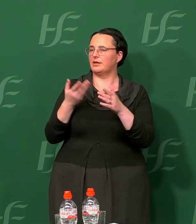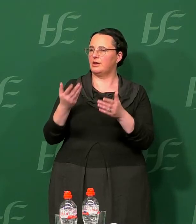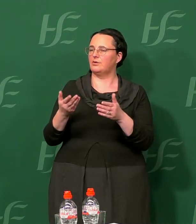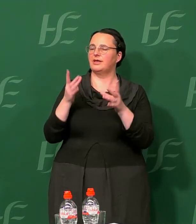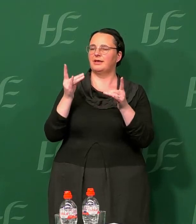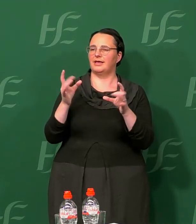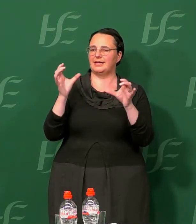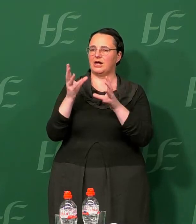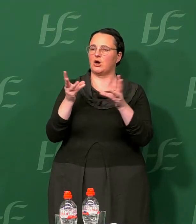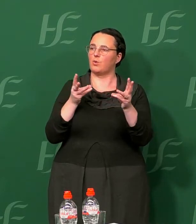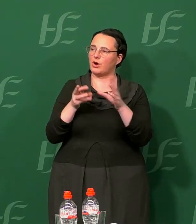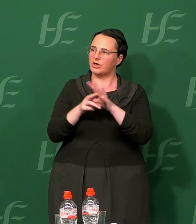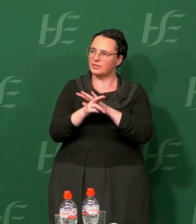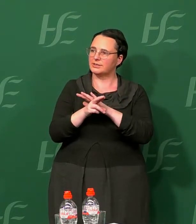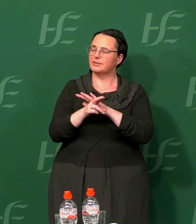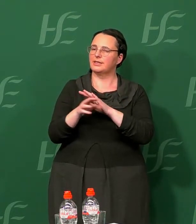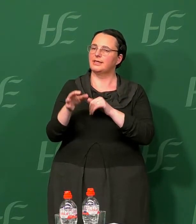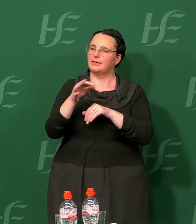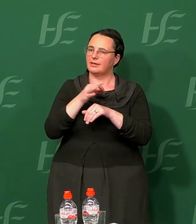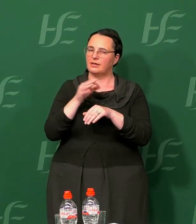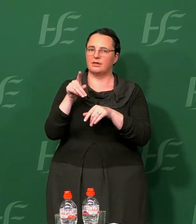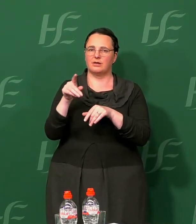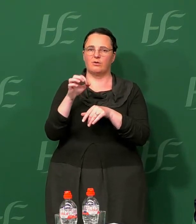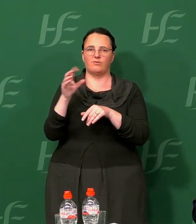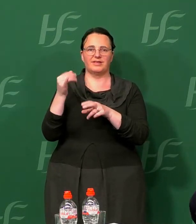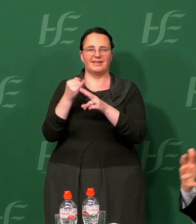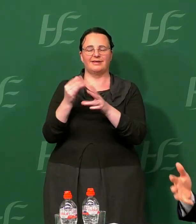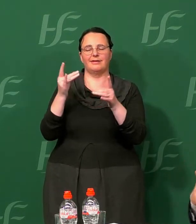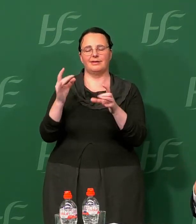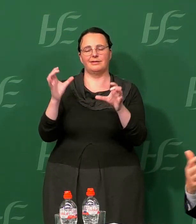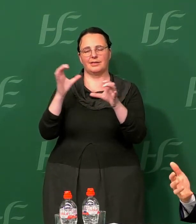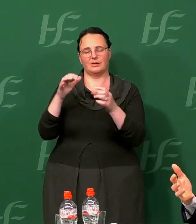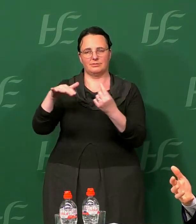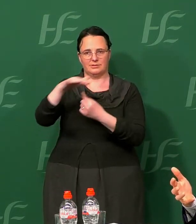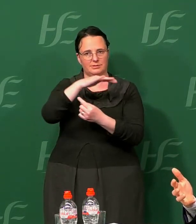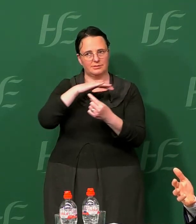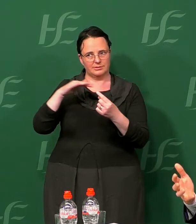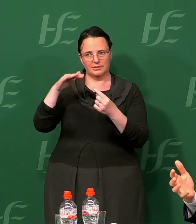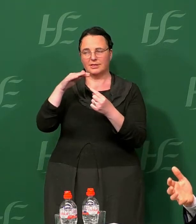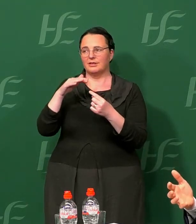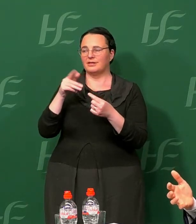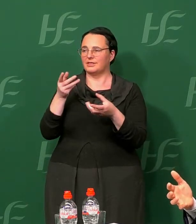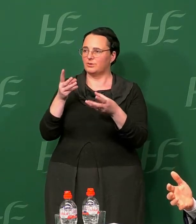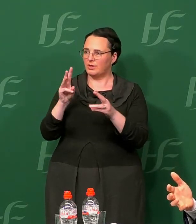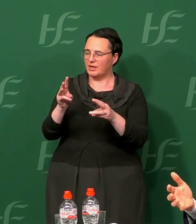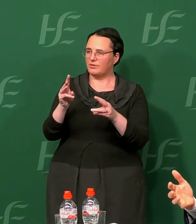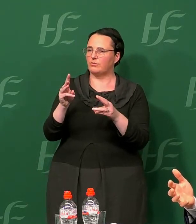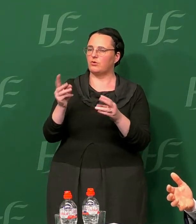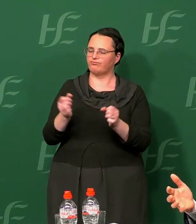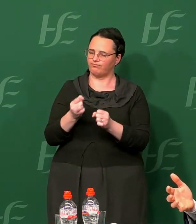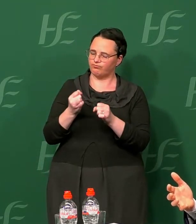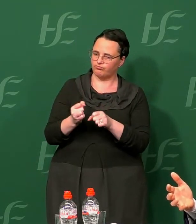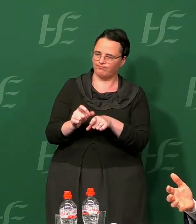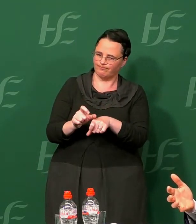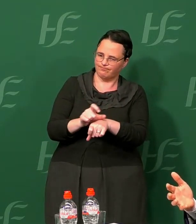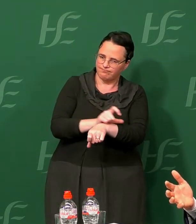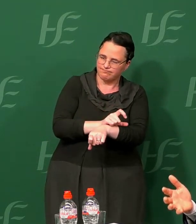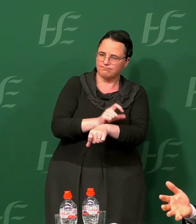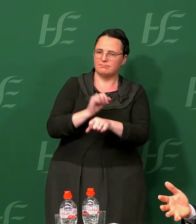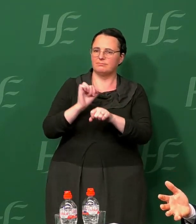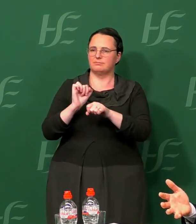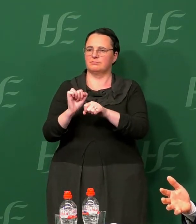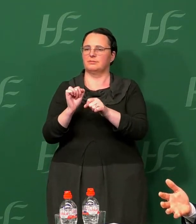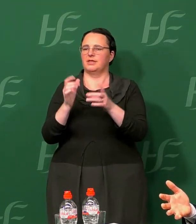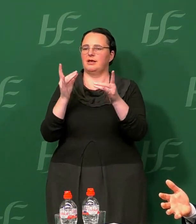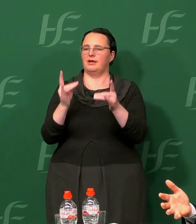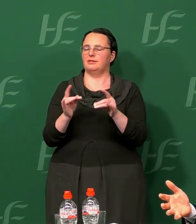healthcare workers in acute setting acquire COVID in the healthcare setting. And these are all measures of a much more robust and resilient system,